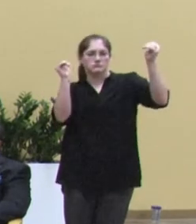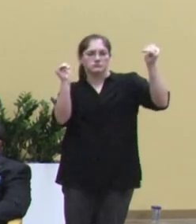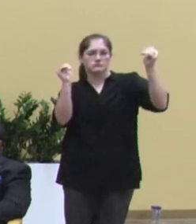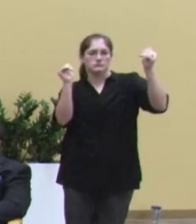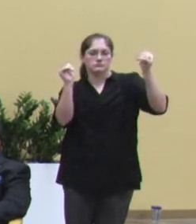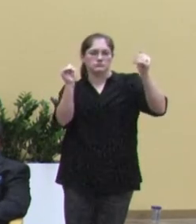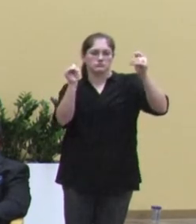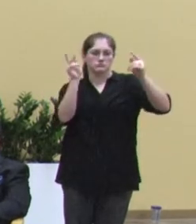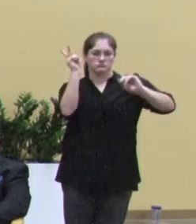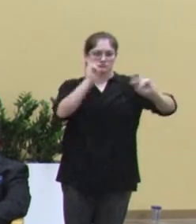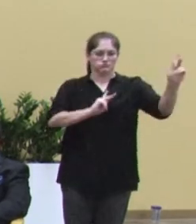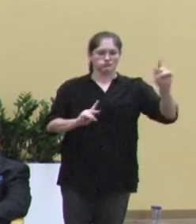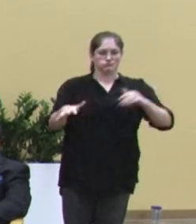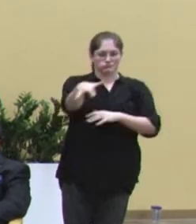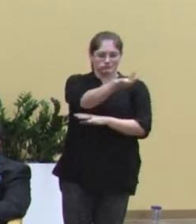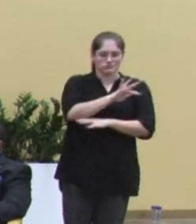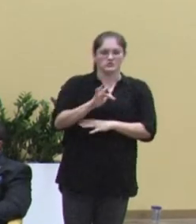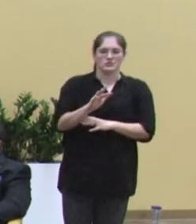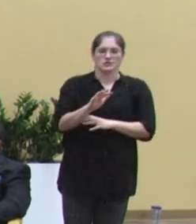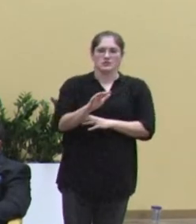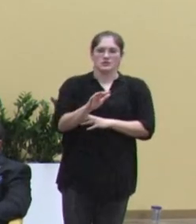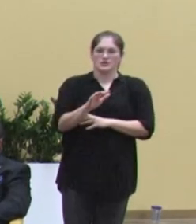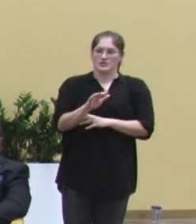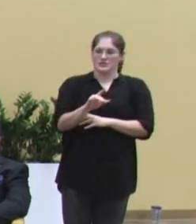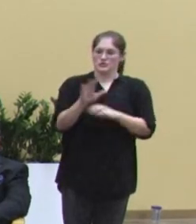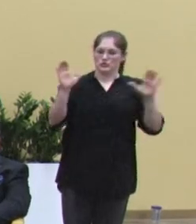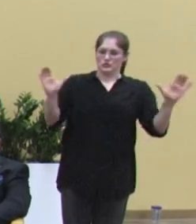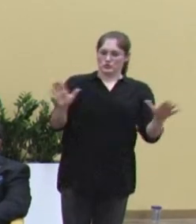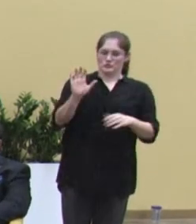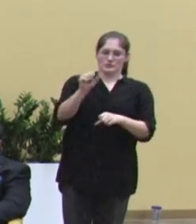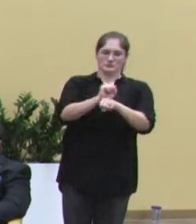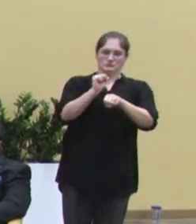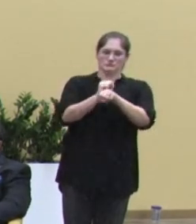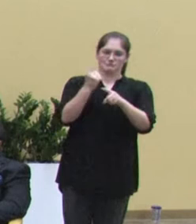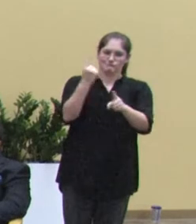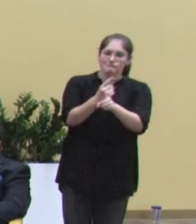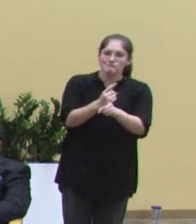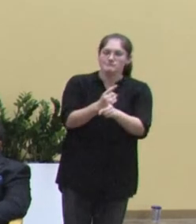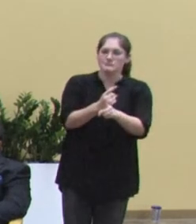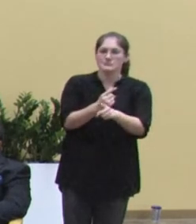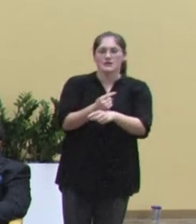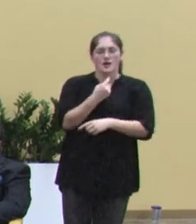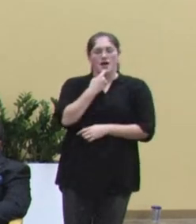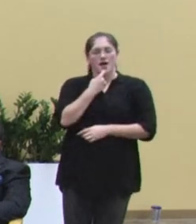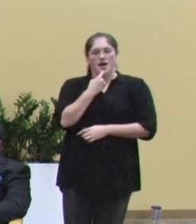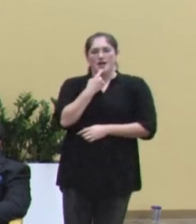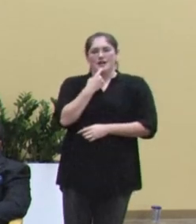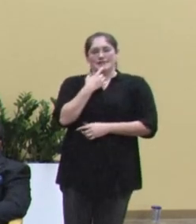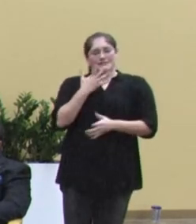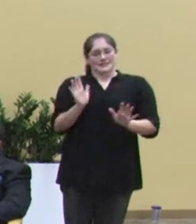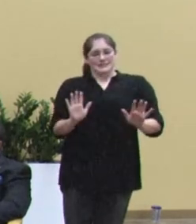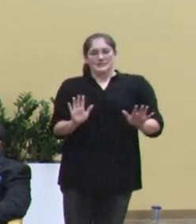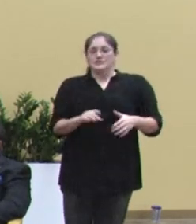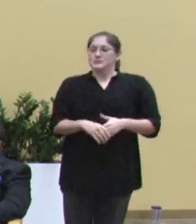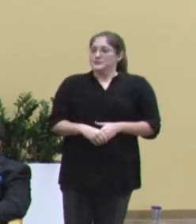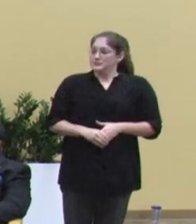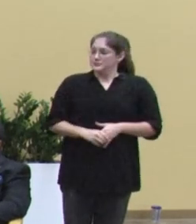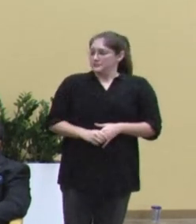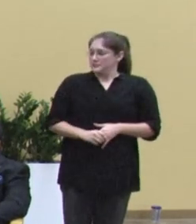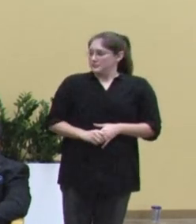be of his ability to execute his job? I would say that